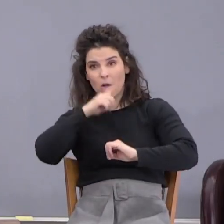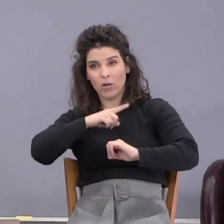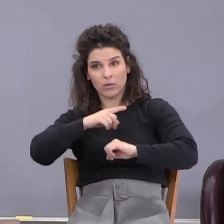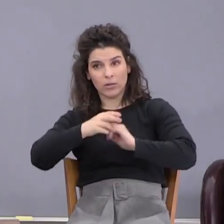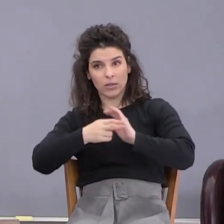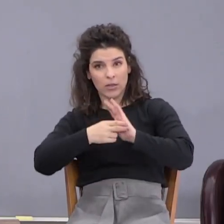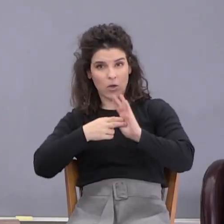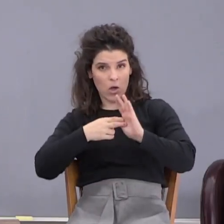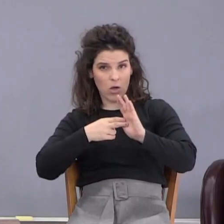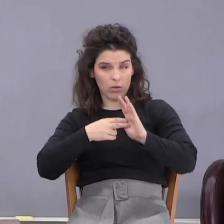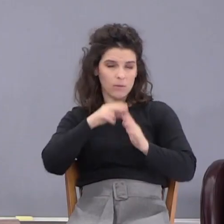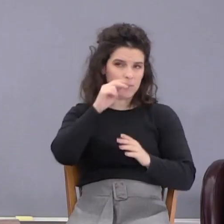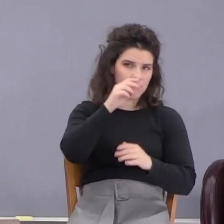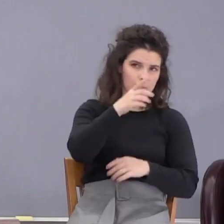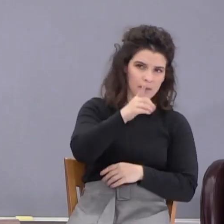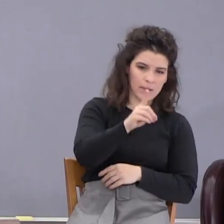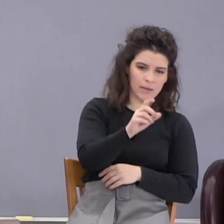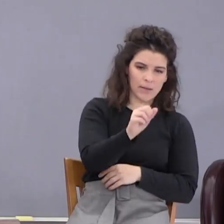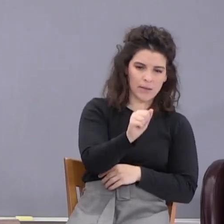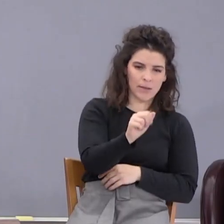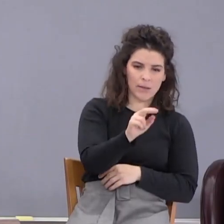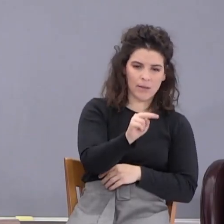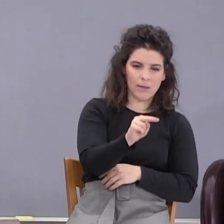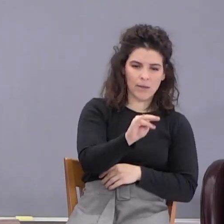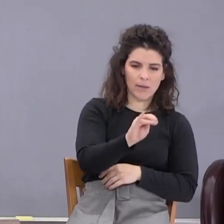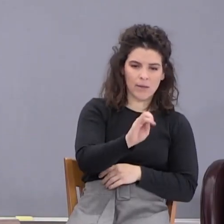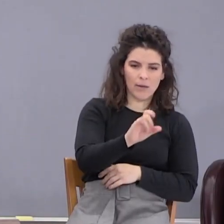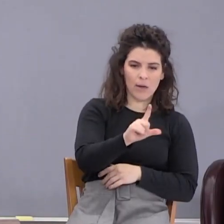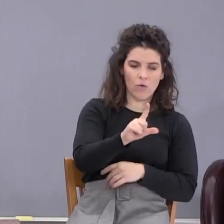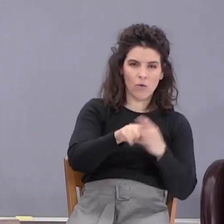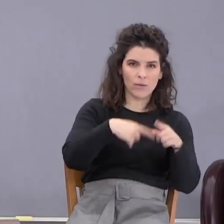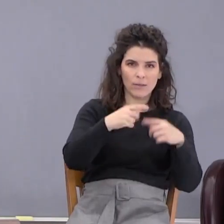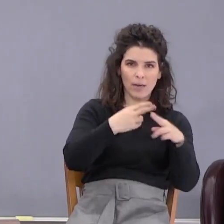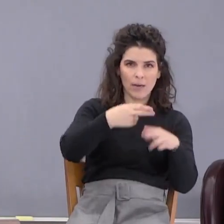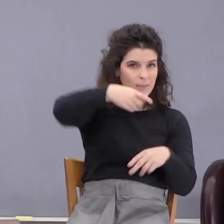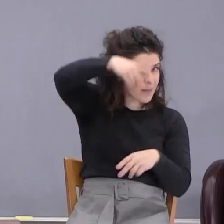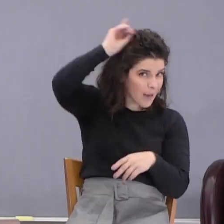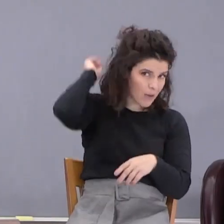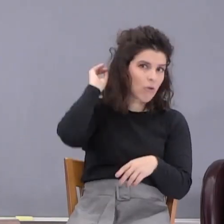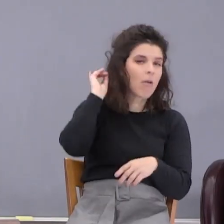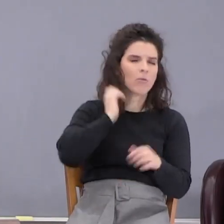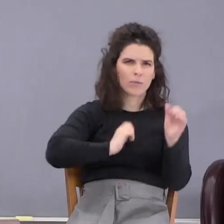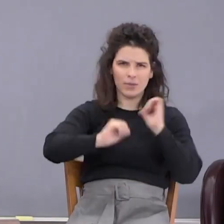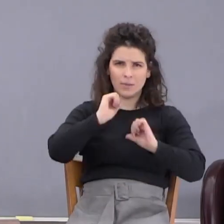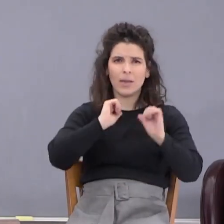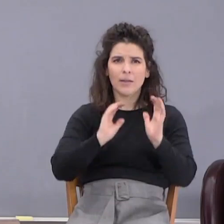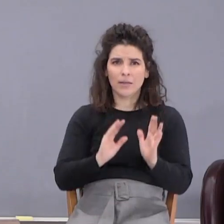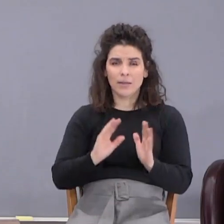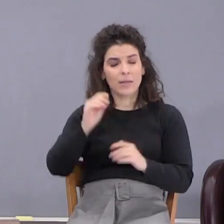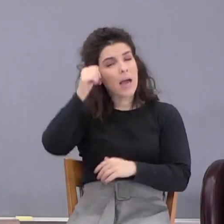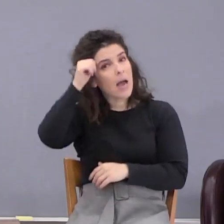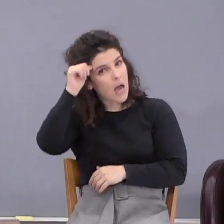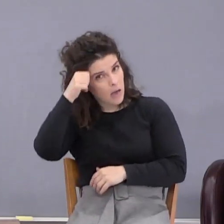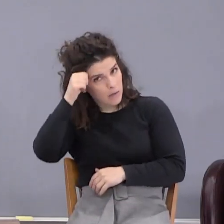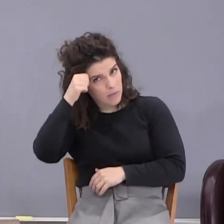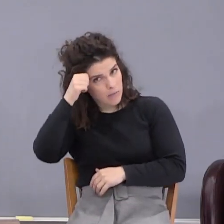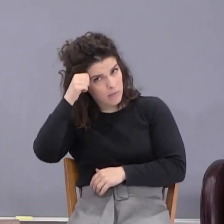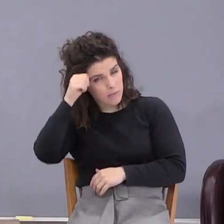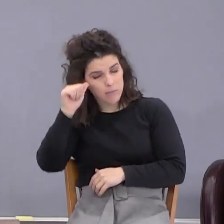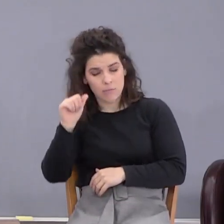okay? Adam, quite frankly, was a scientist, okay? If true science would lead you